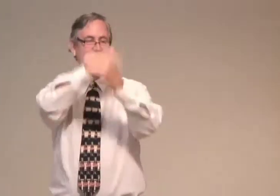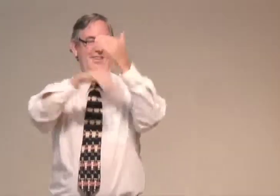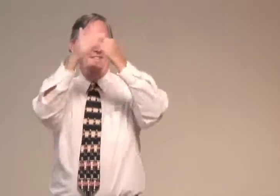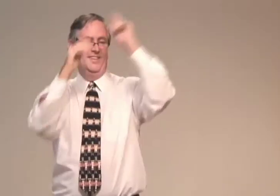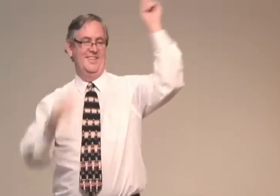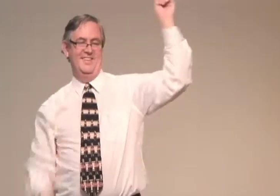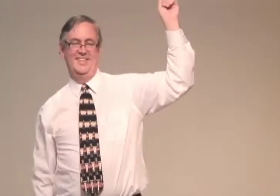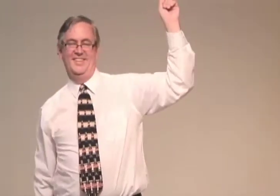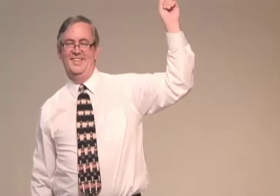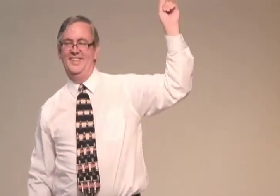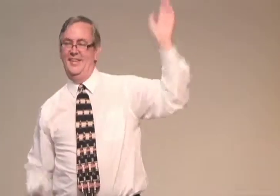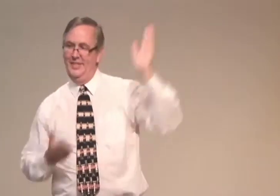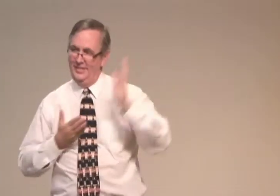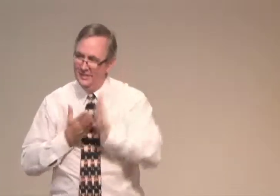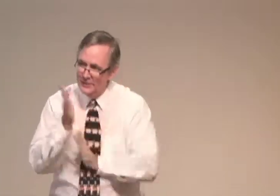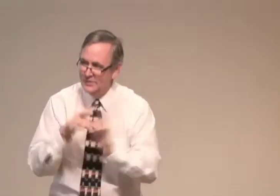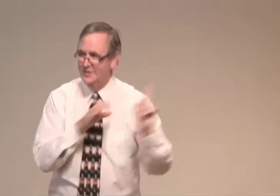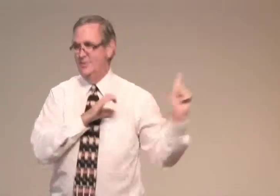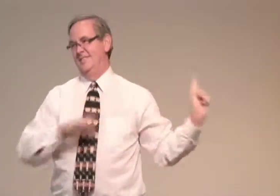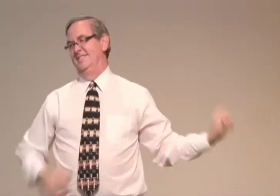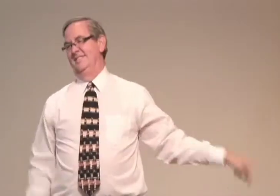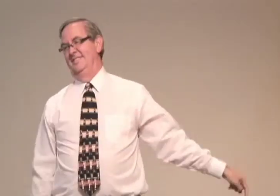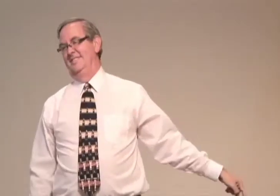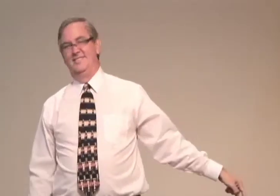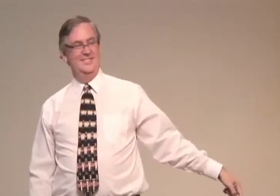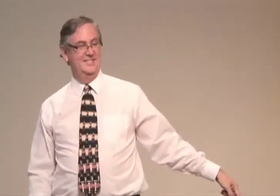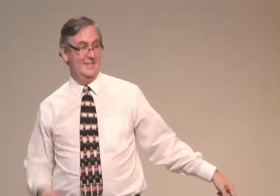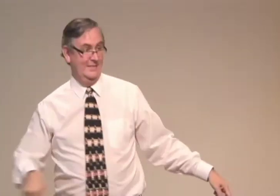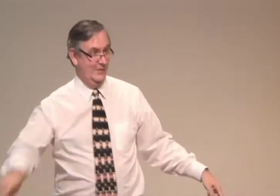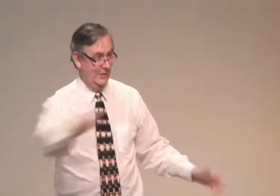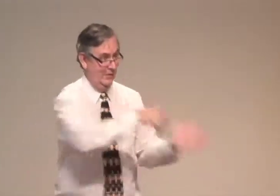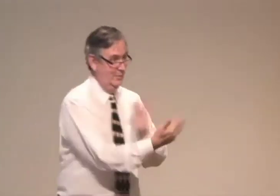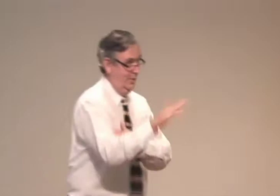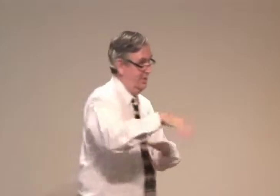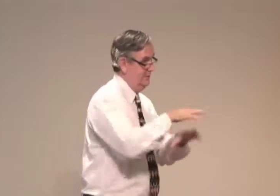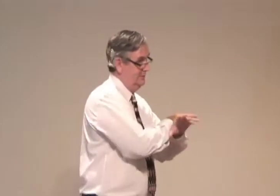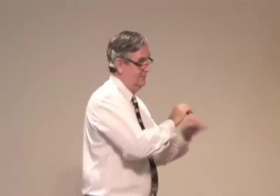God gave you a way to get to heaven through Jesus Christ